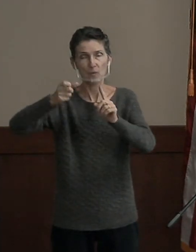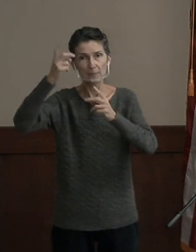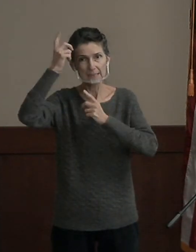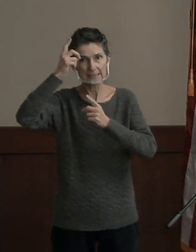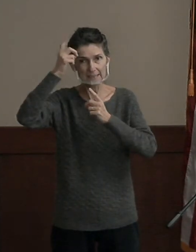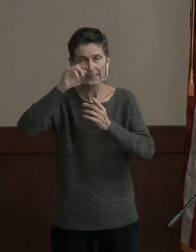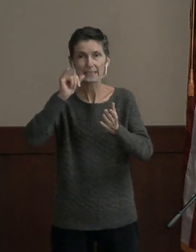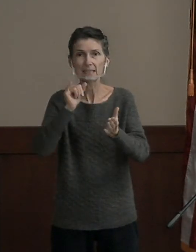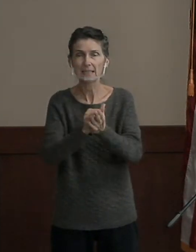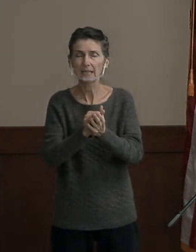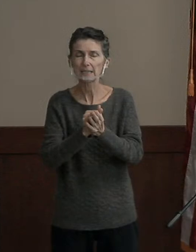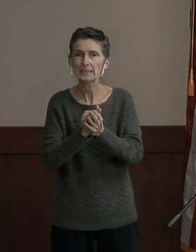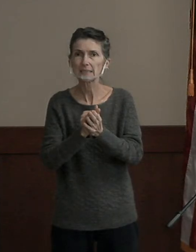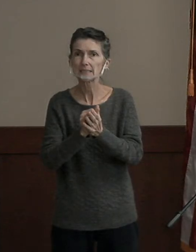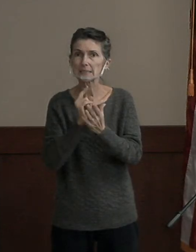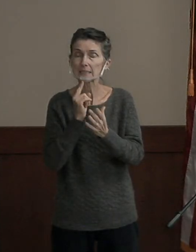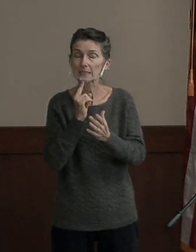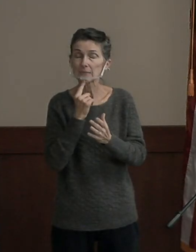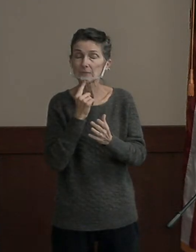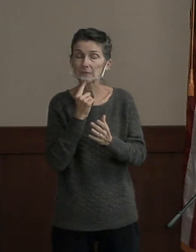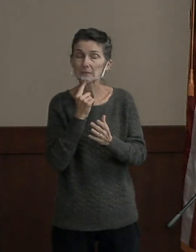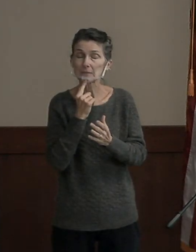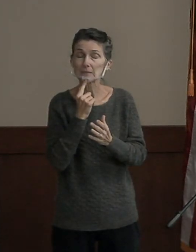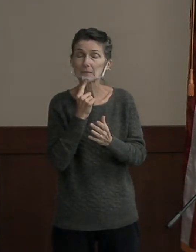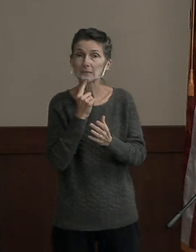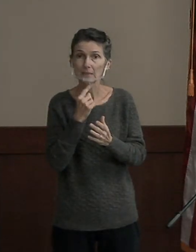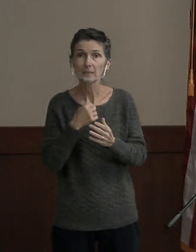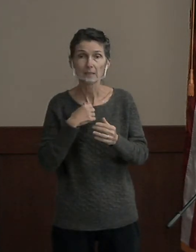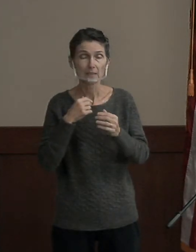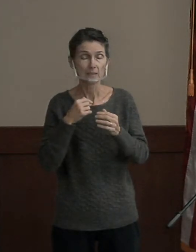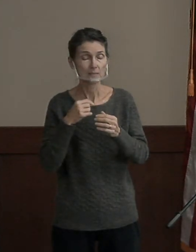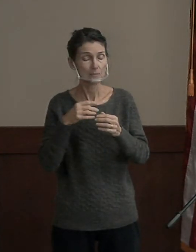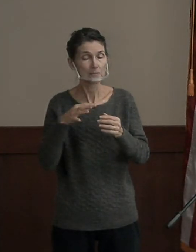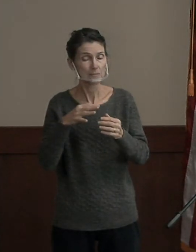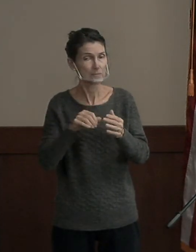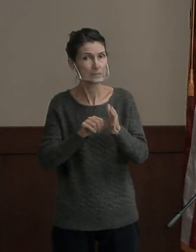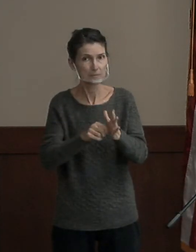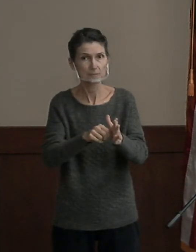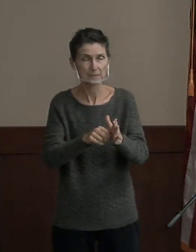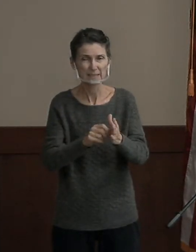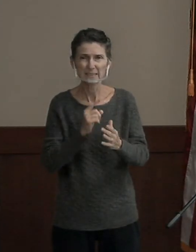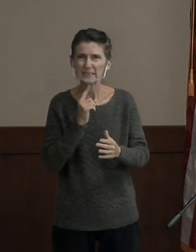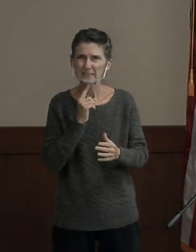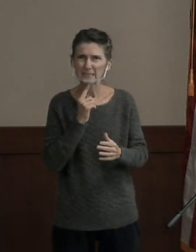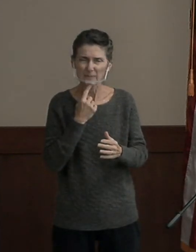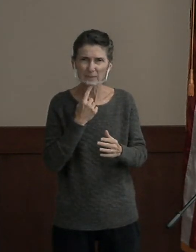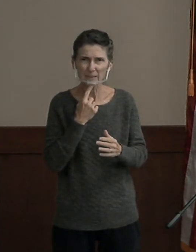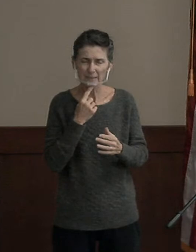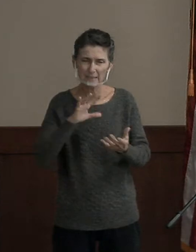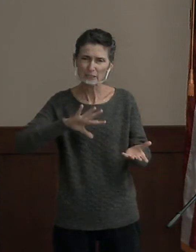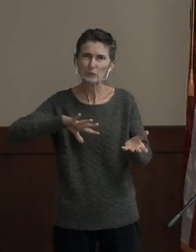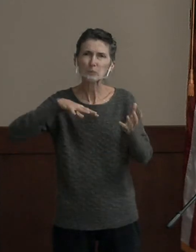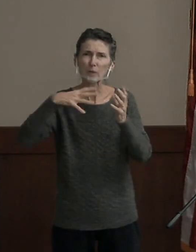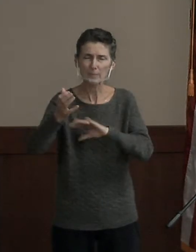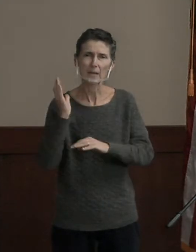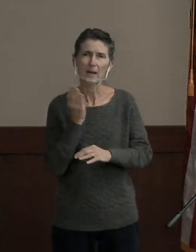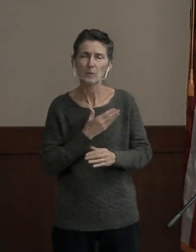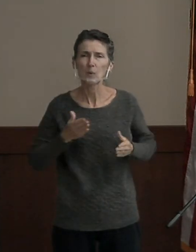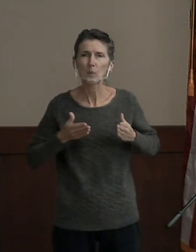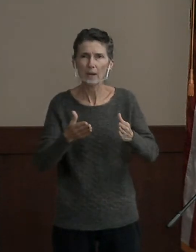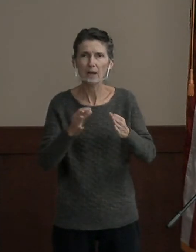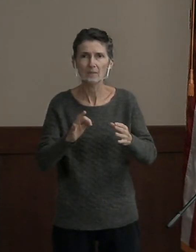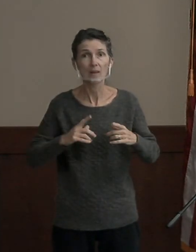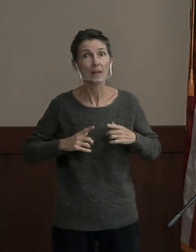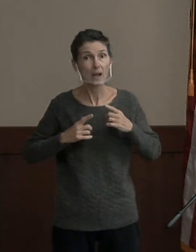that has significantly, and I can't underscore that enough, significantly disrupted our way of